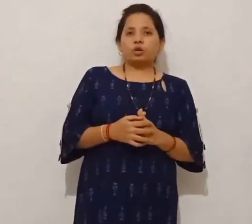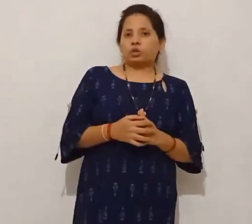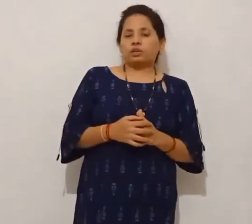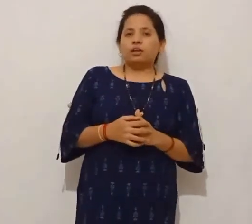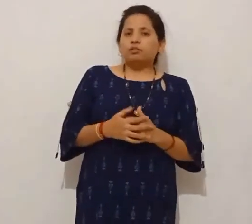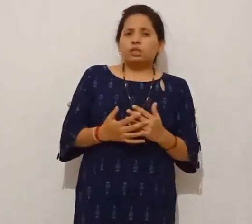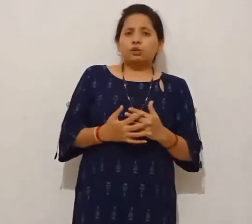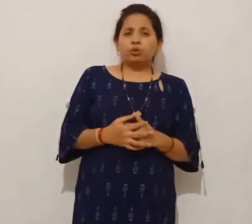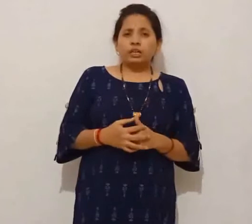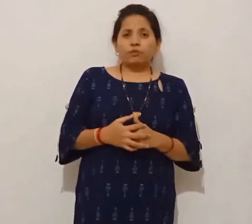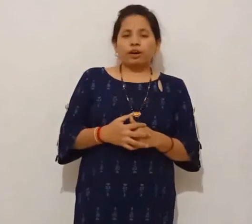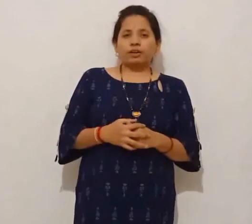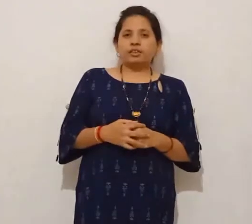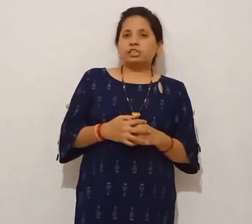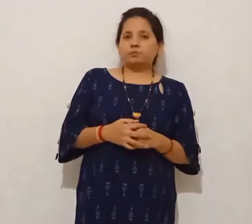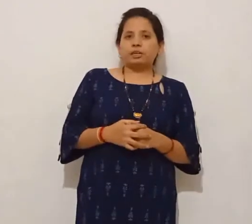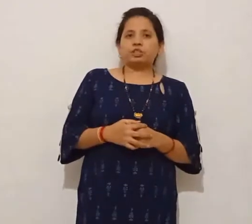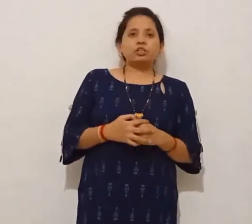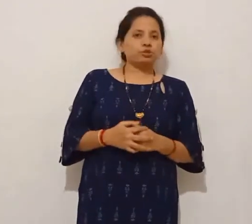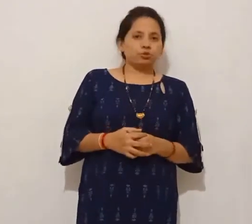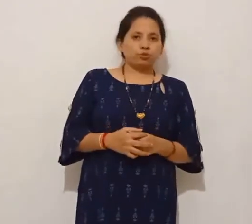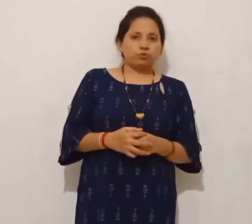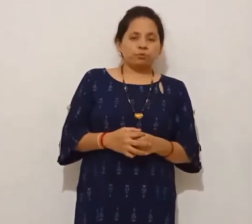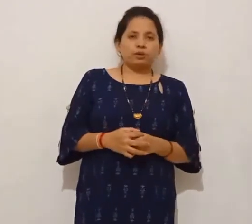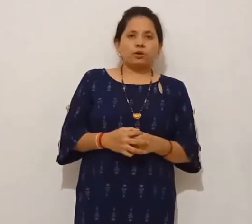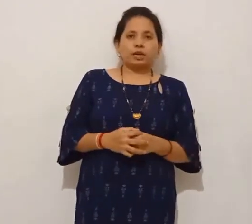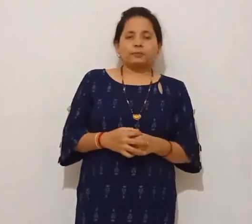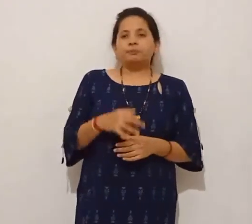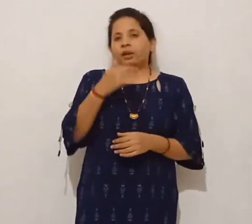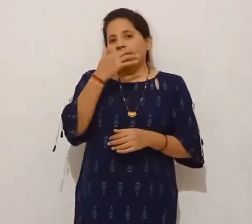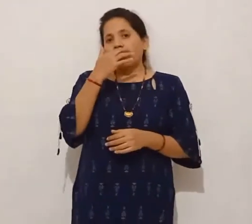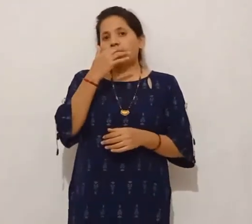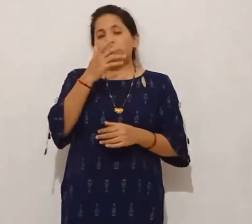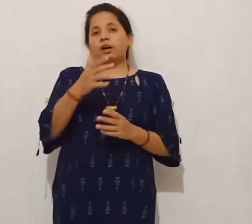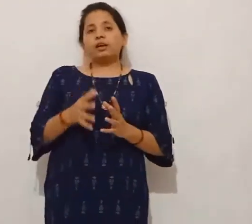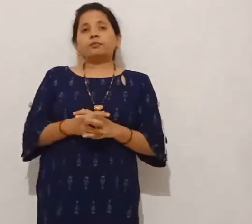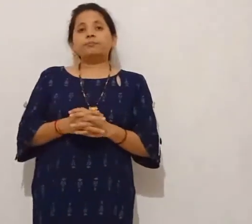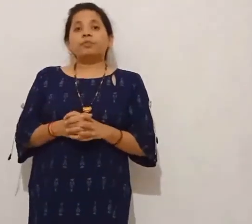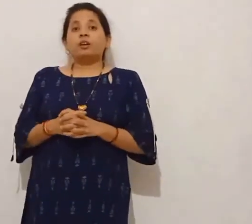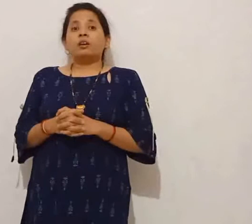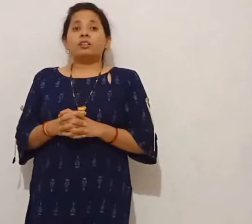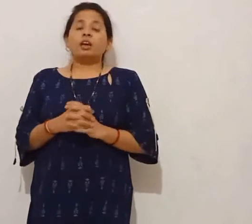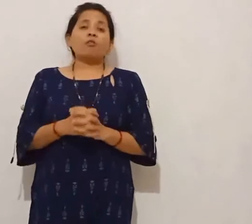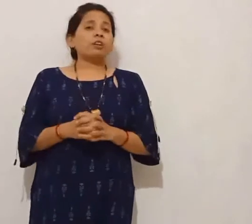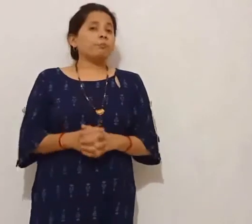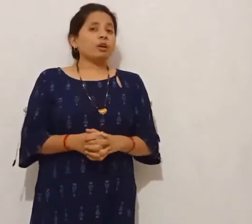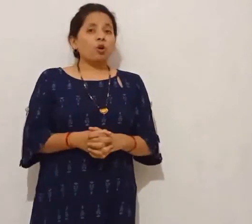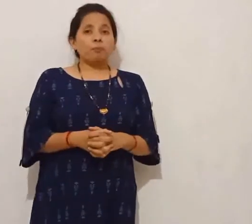only. So they don't require any special storeroom, okay? And again, they have very big